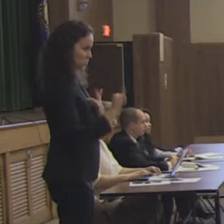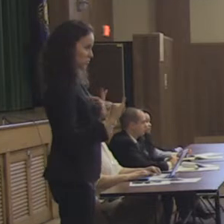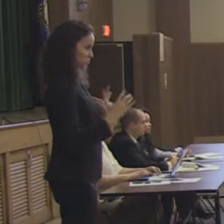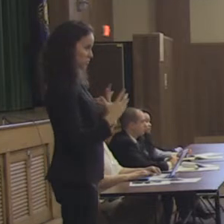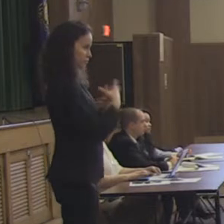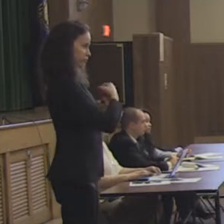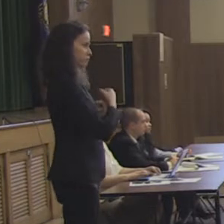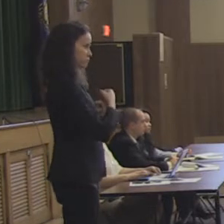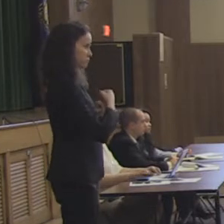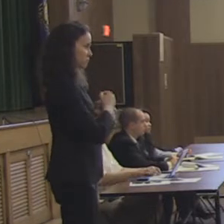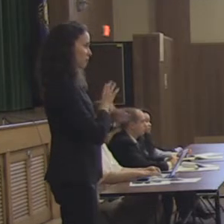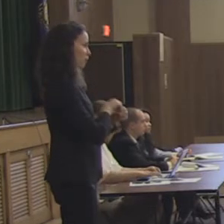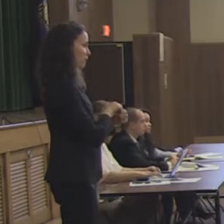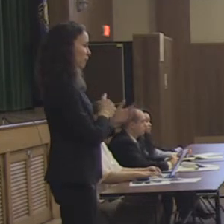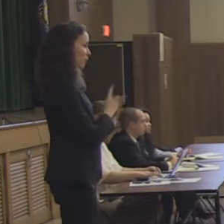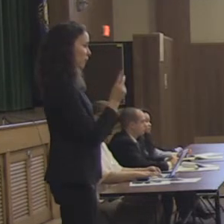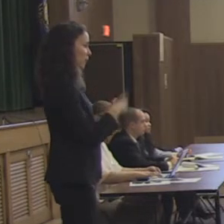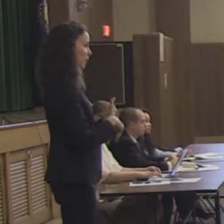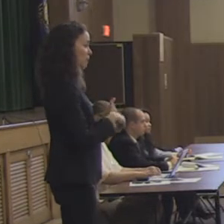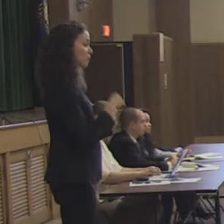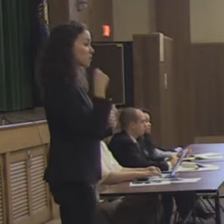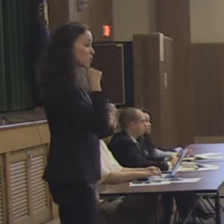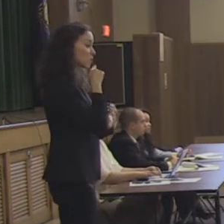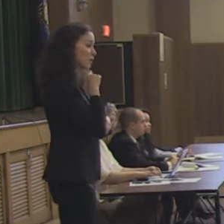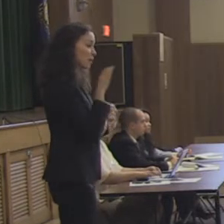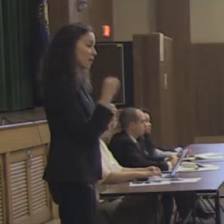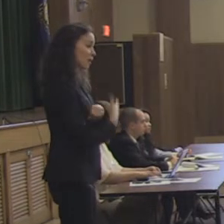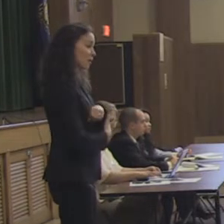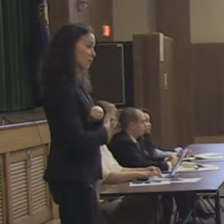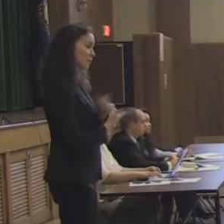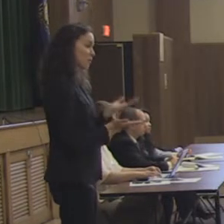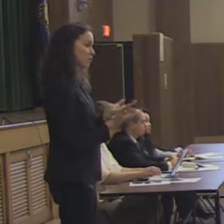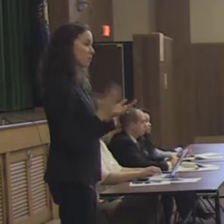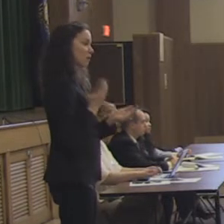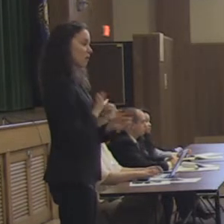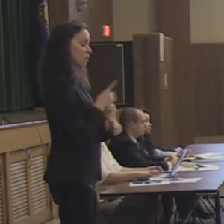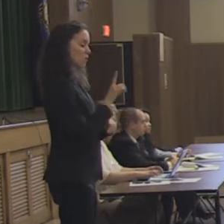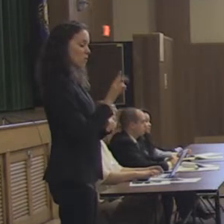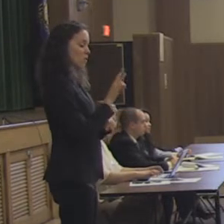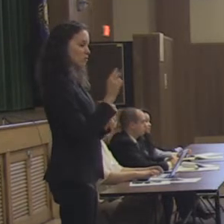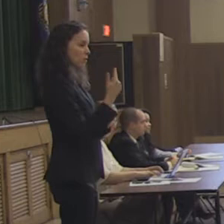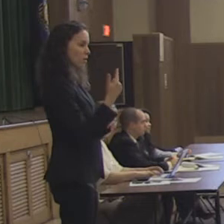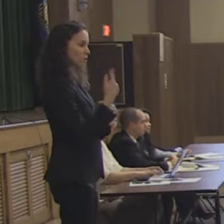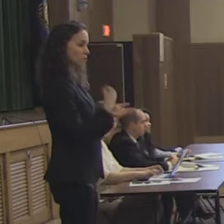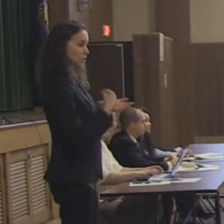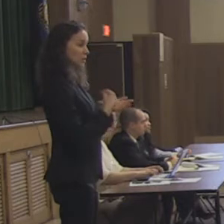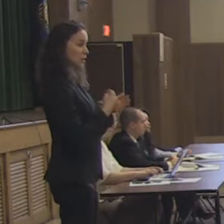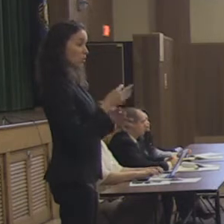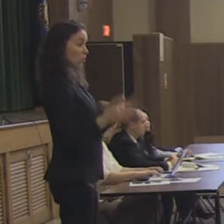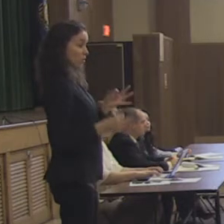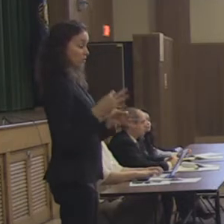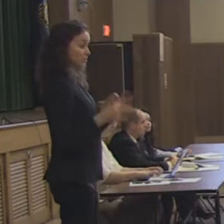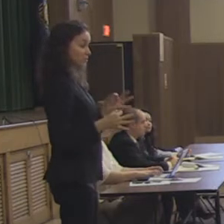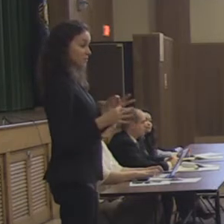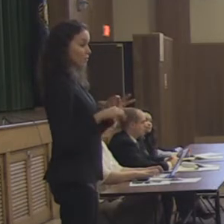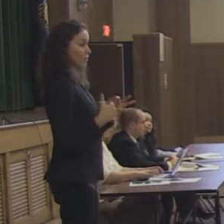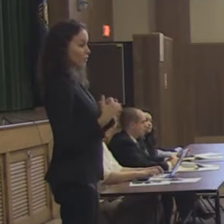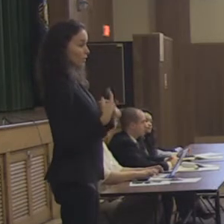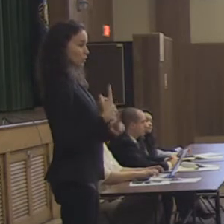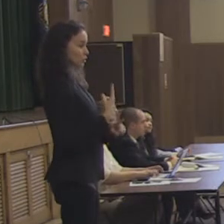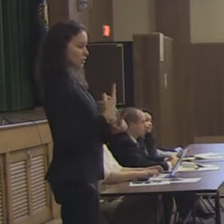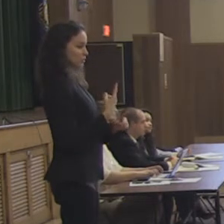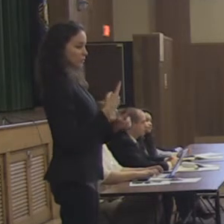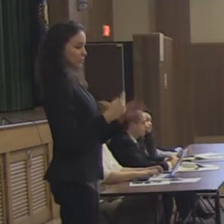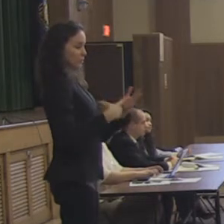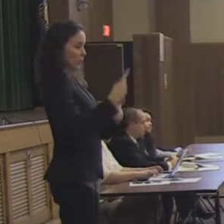of that program, especially in Milwaukee County, where our drug treatment courts and treatment alternatives and diversionary programming